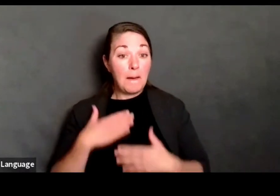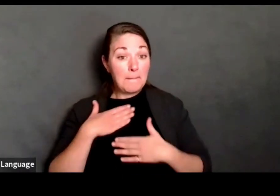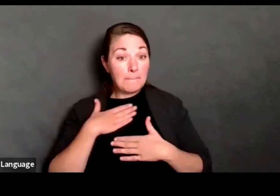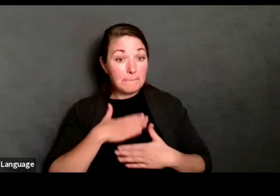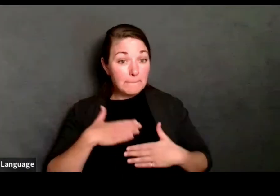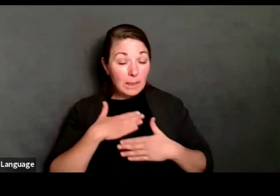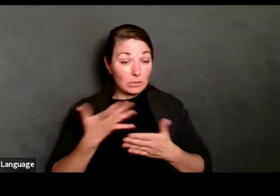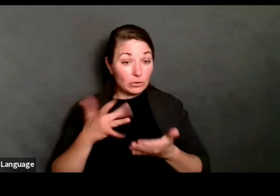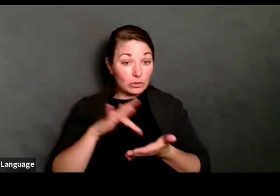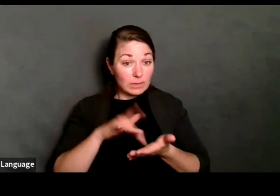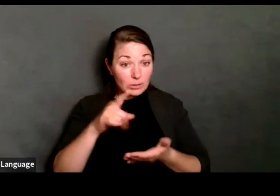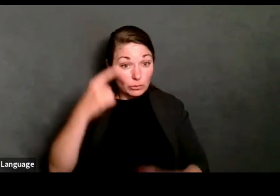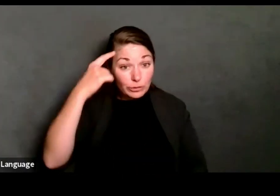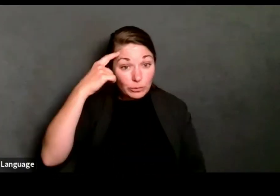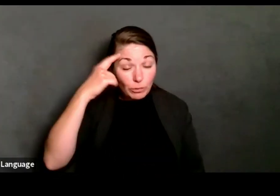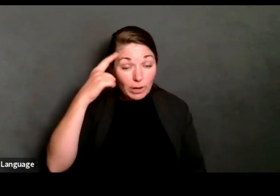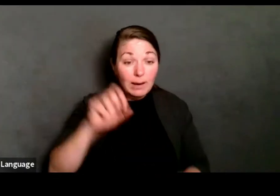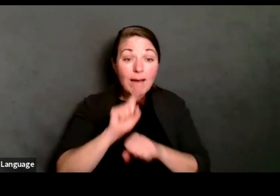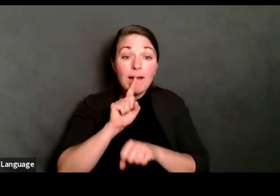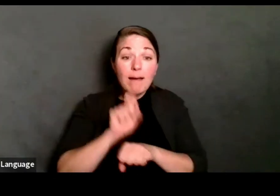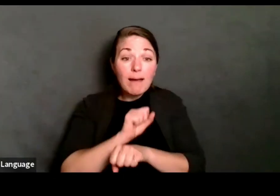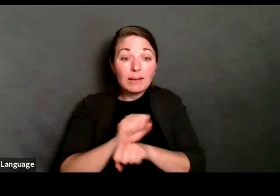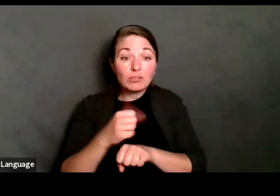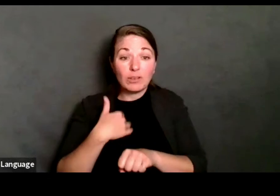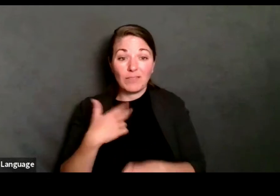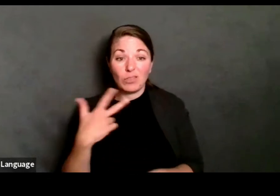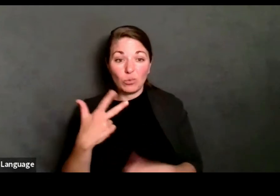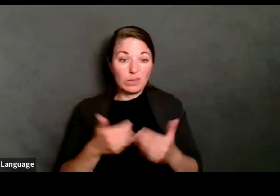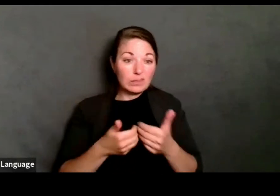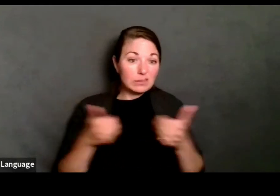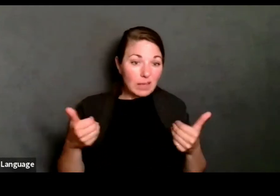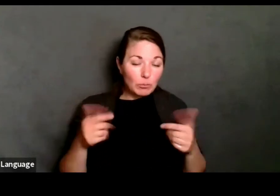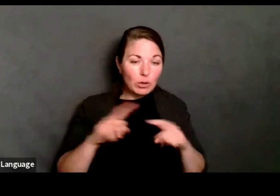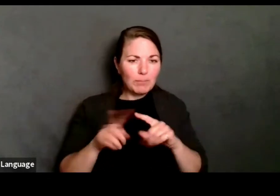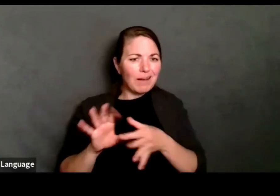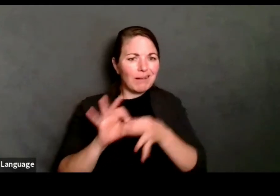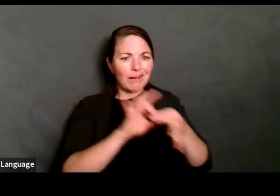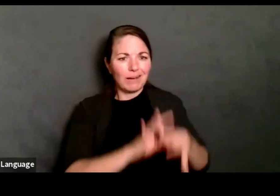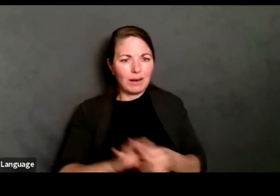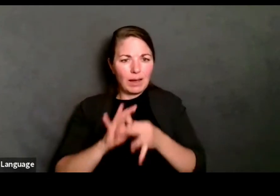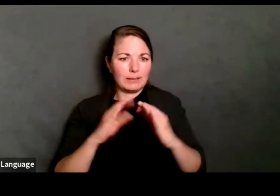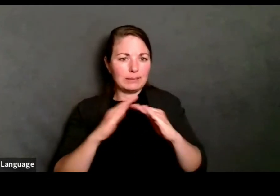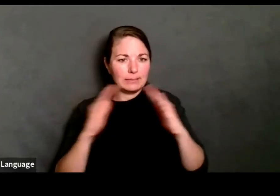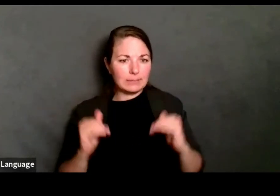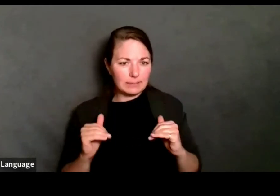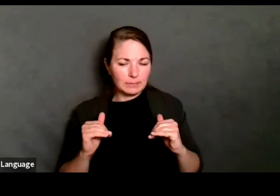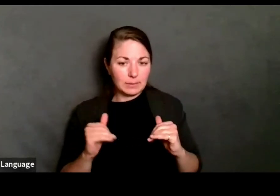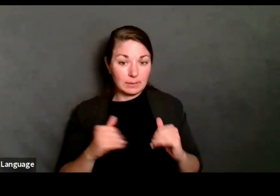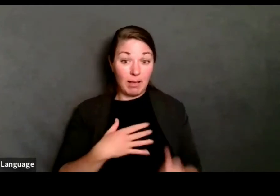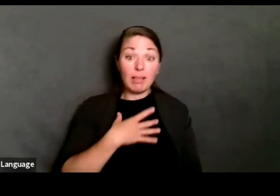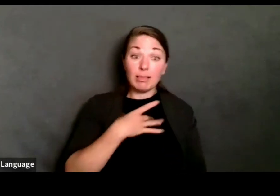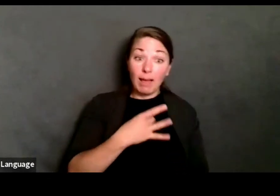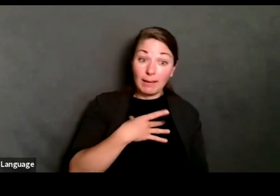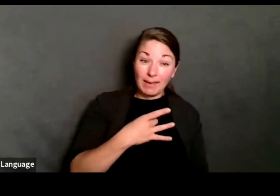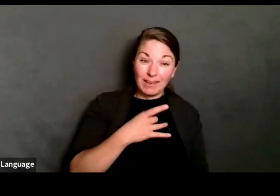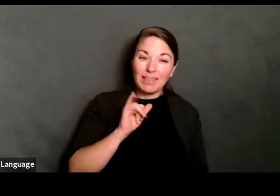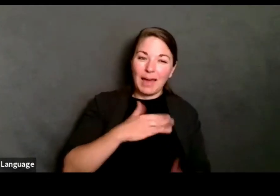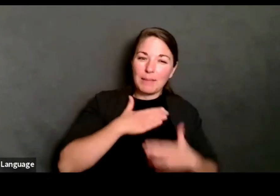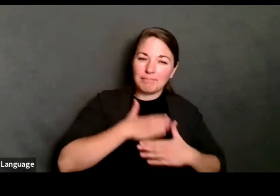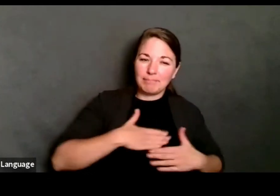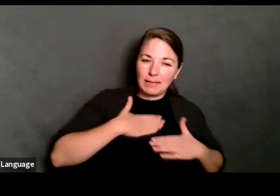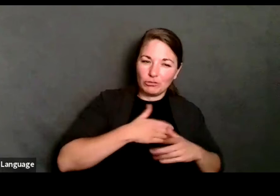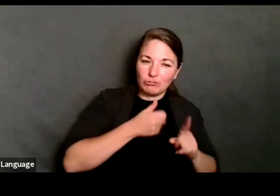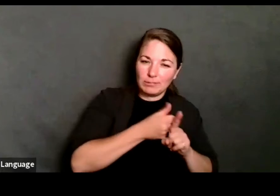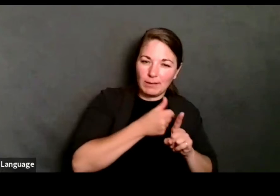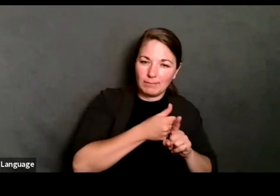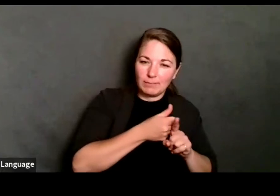pleasure center of the brain is actually made of 3 separate but intertwined systems. Liking, the pleasure